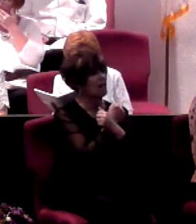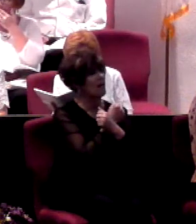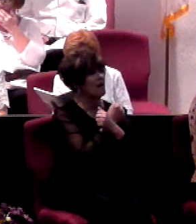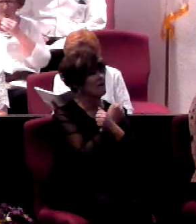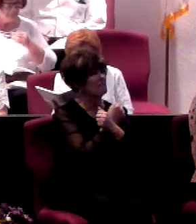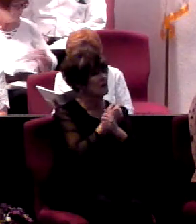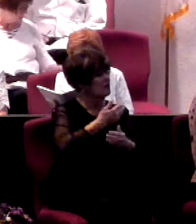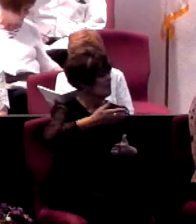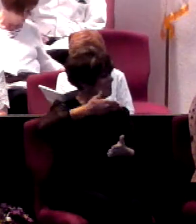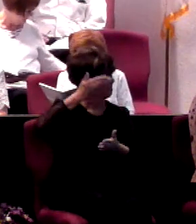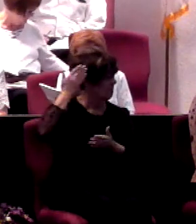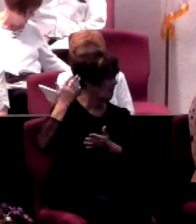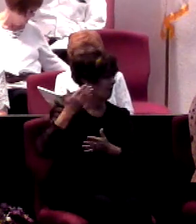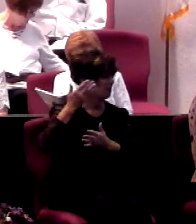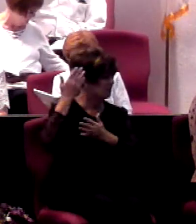ago.